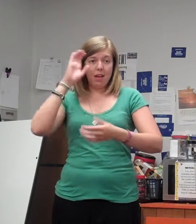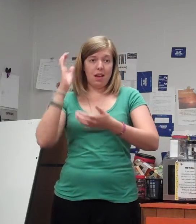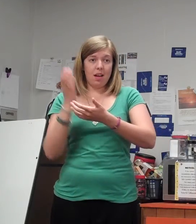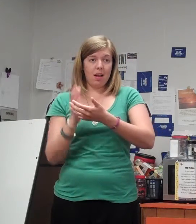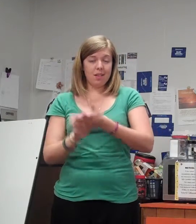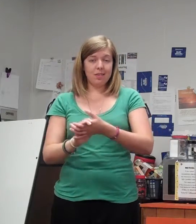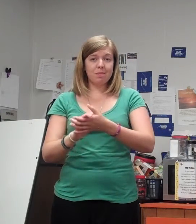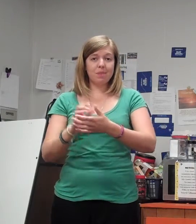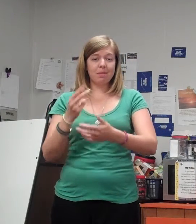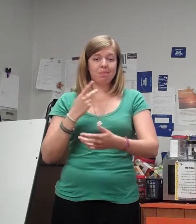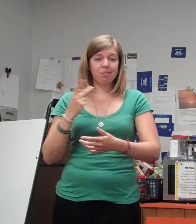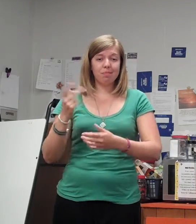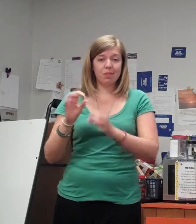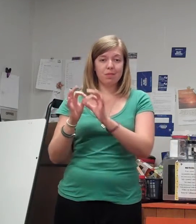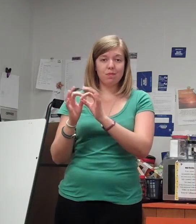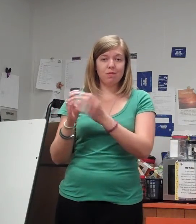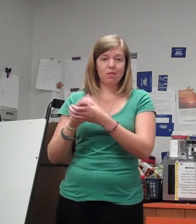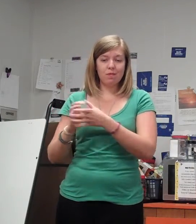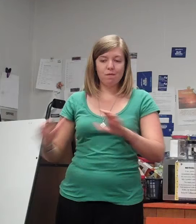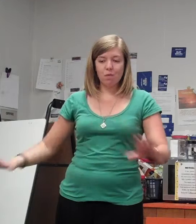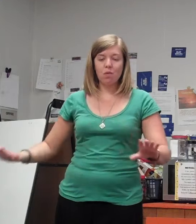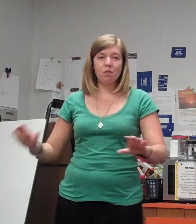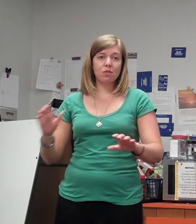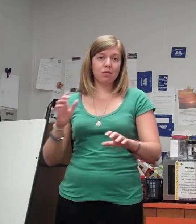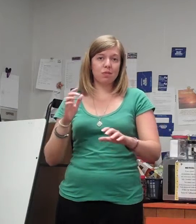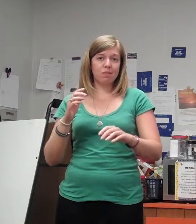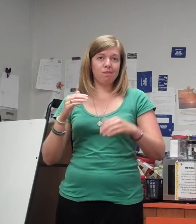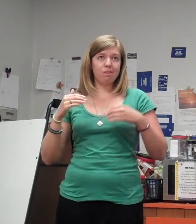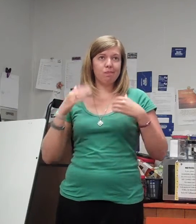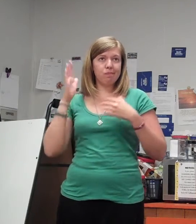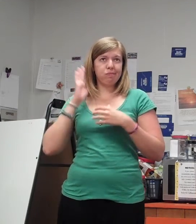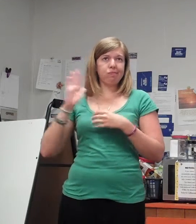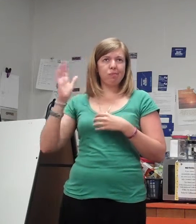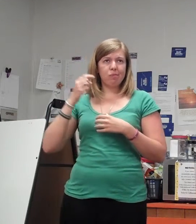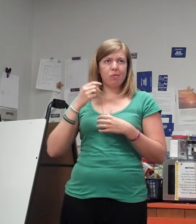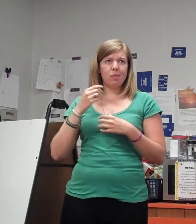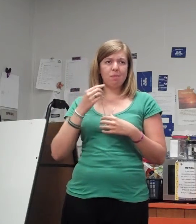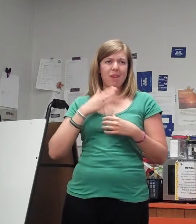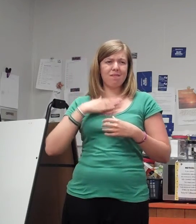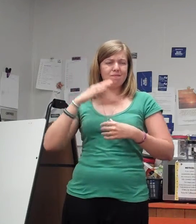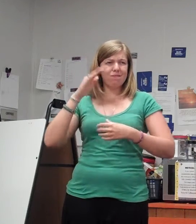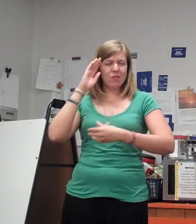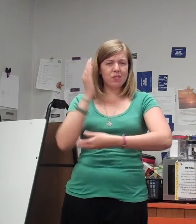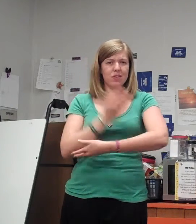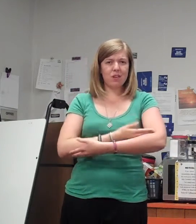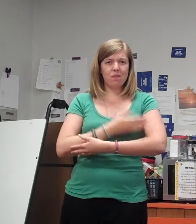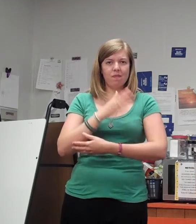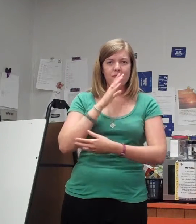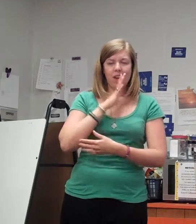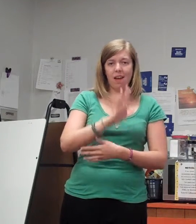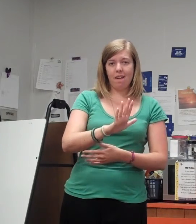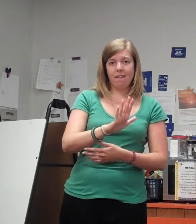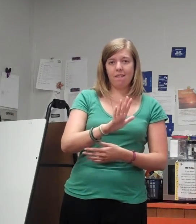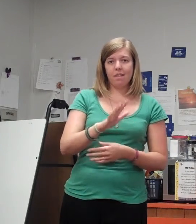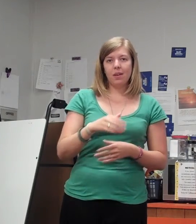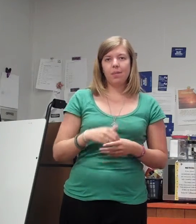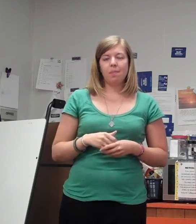5, and I thought that my goal of having a third child, which was going to be my deaf